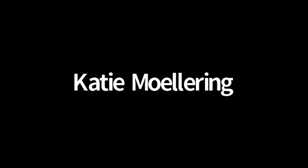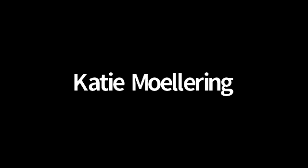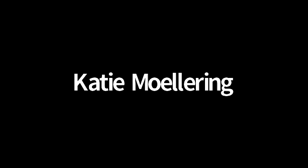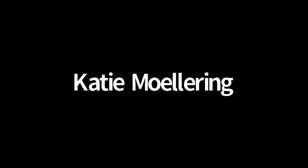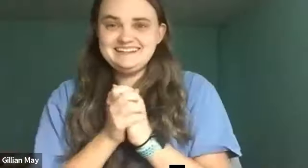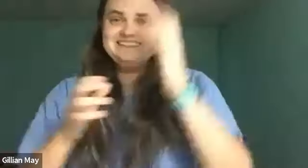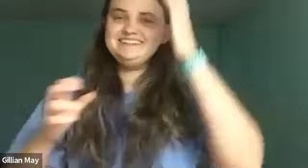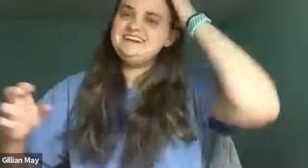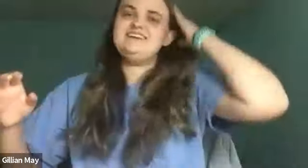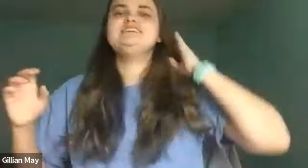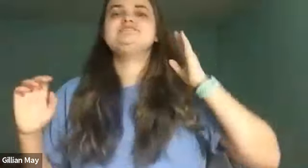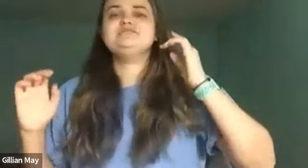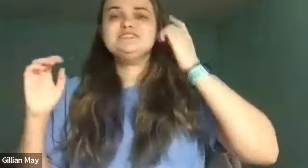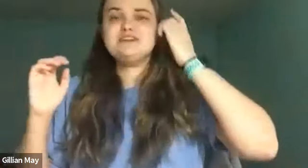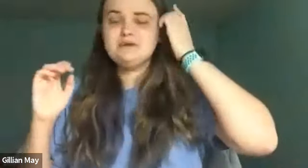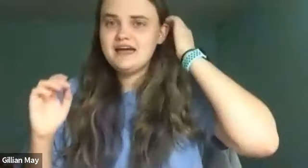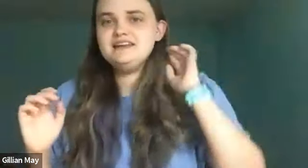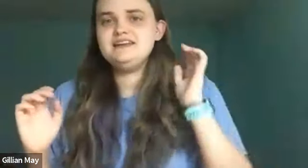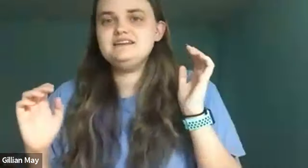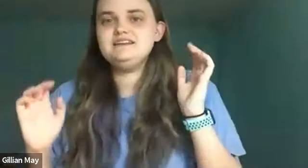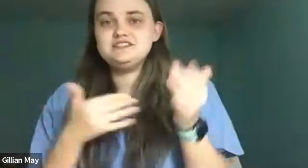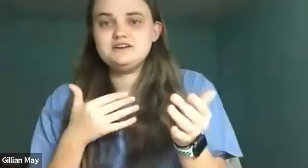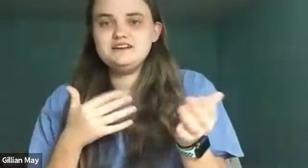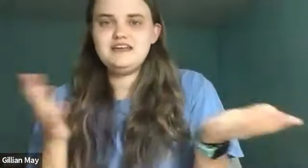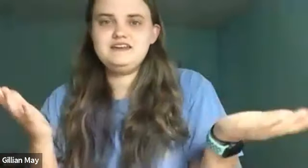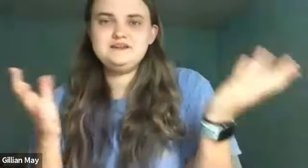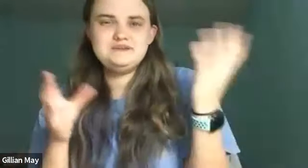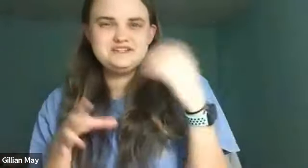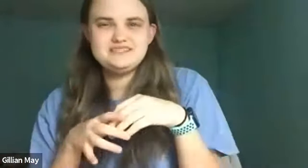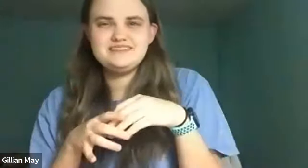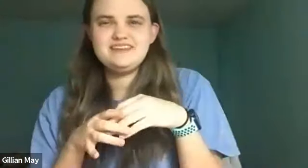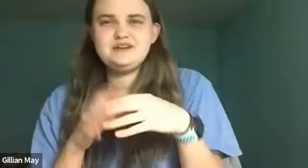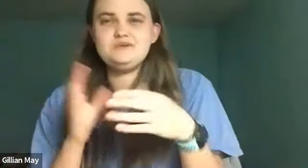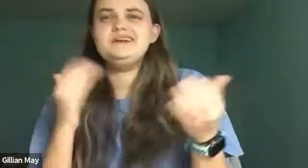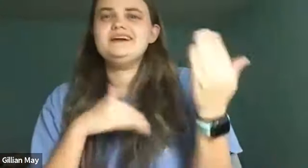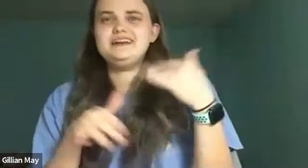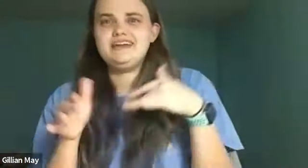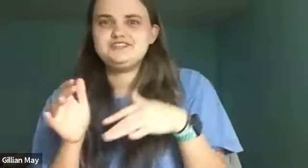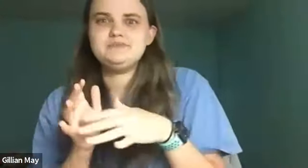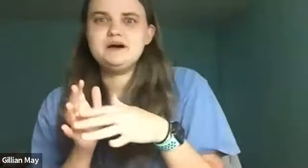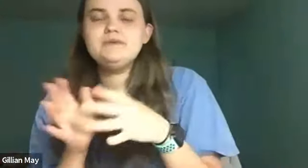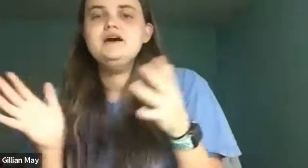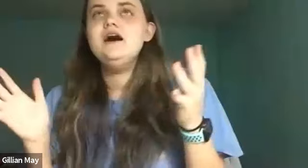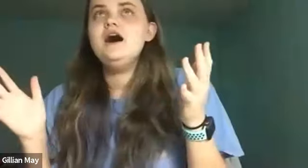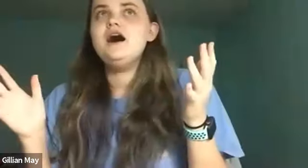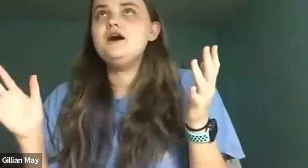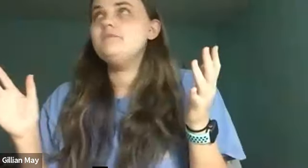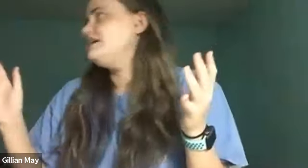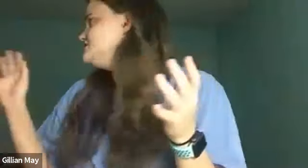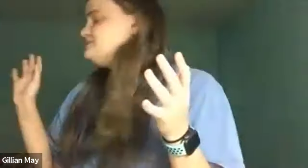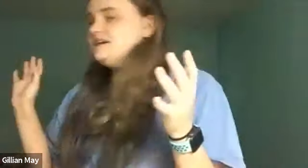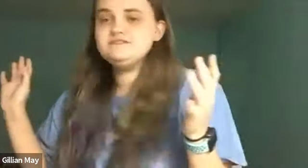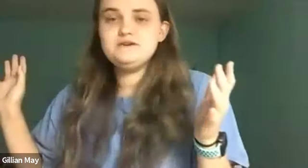All righty. Okay, so we'll just go ahead and get started. And if anybody joins in later, we can kind of catch them up. I just like to fair